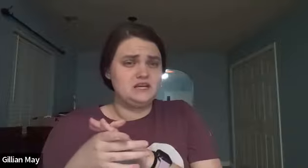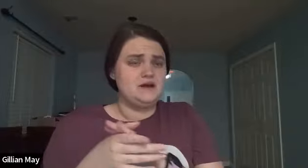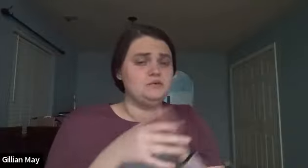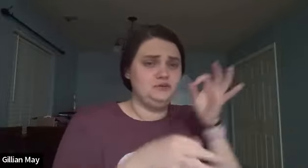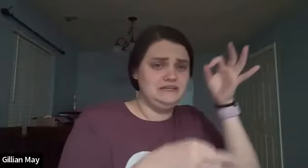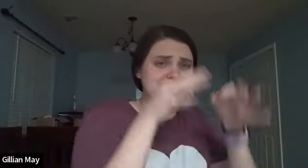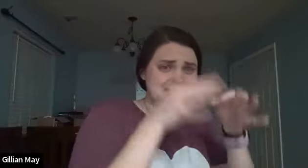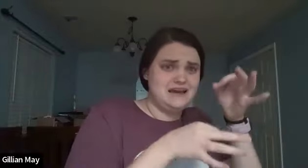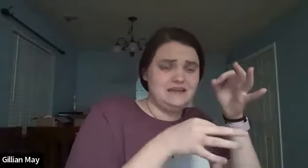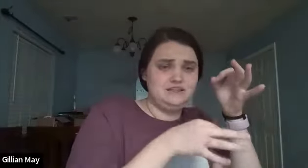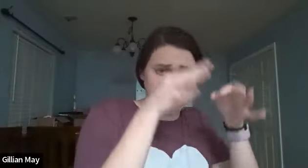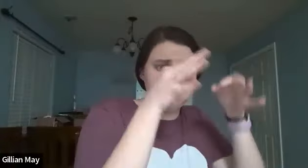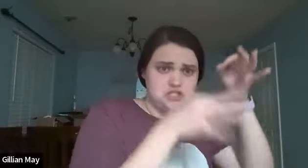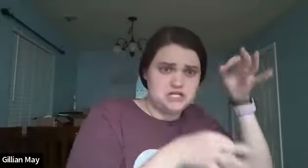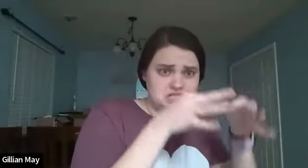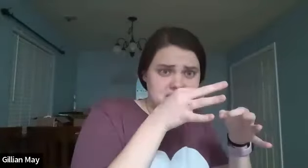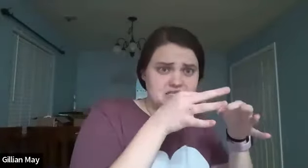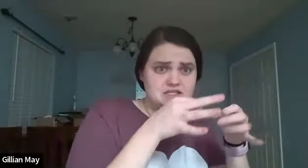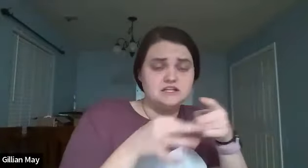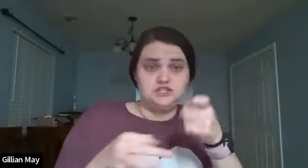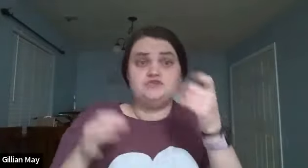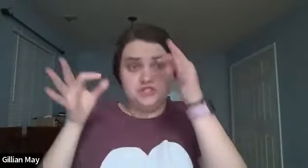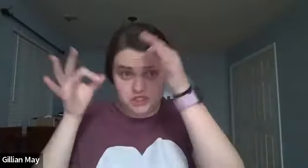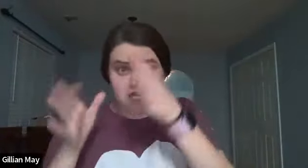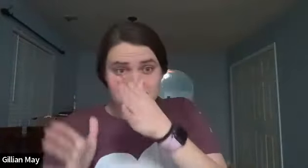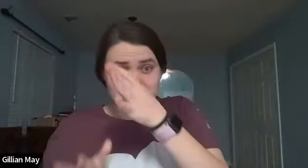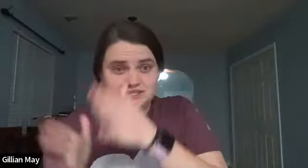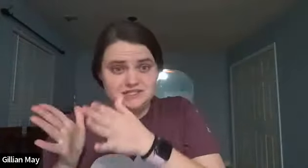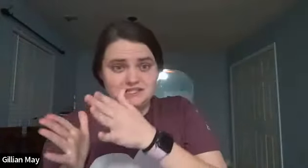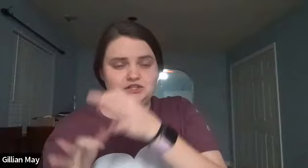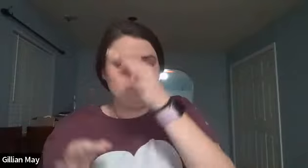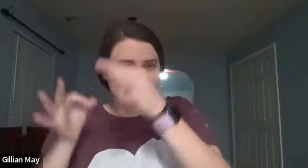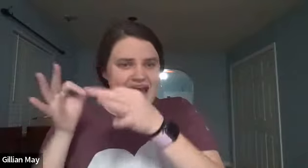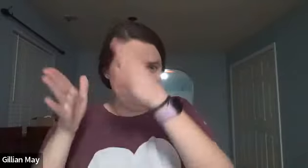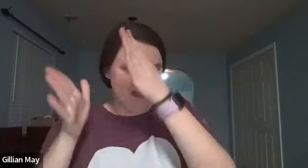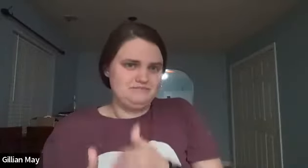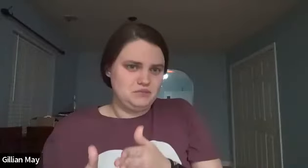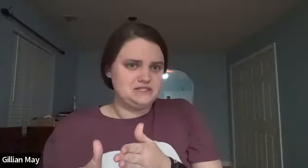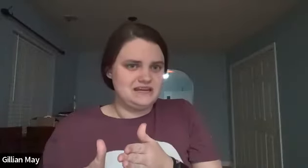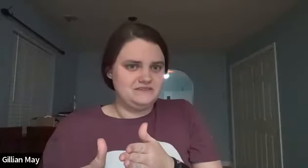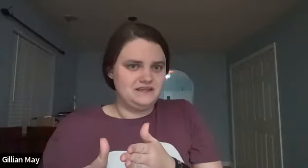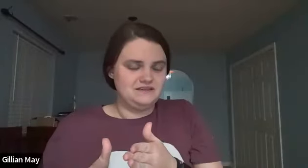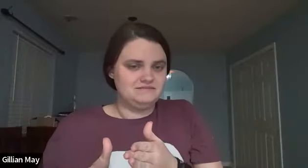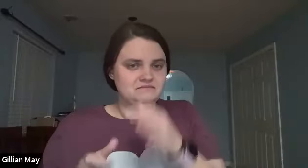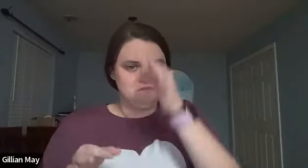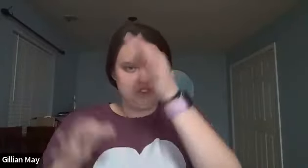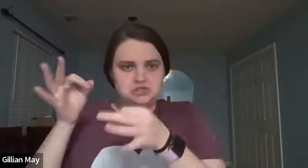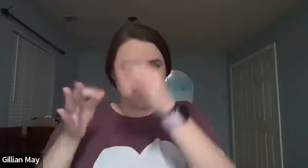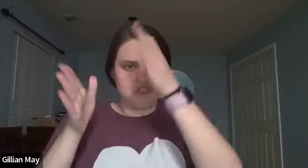about, well, you need to decide, like you need to judge this because you're the judge. You can add that person at the end.